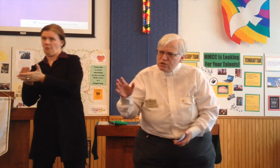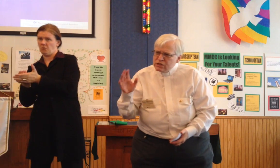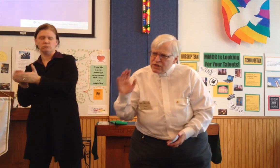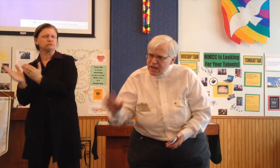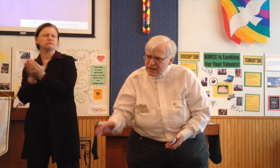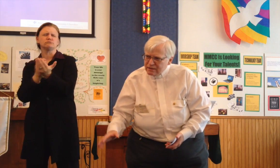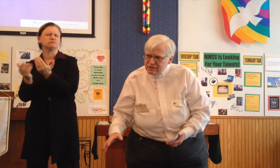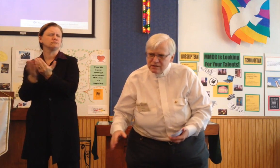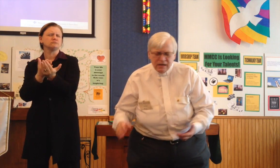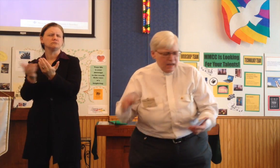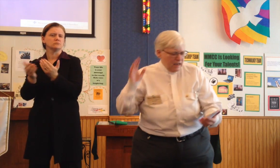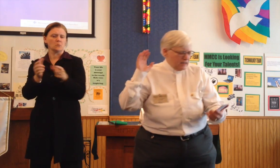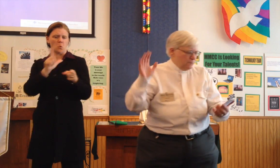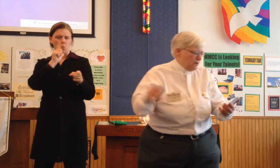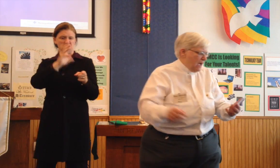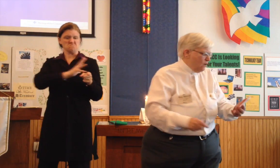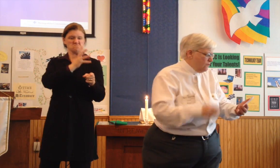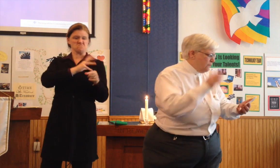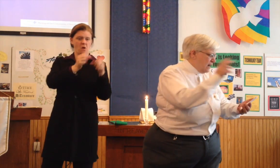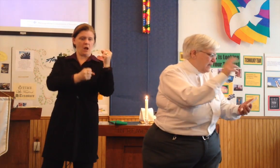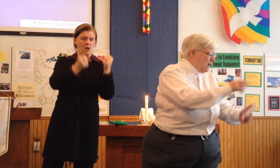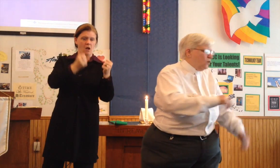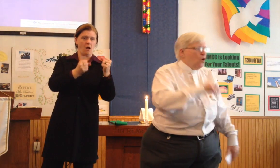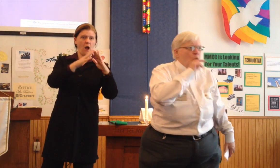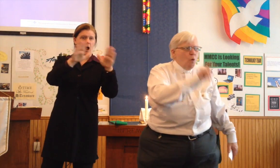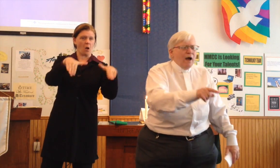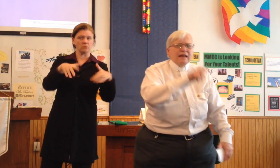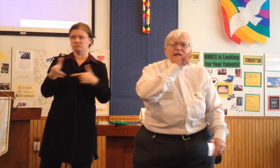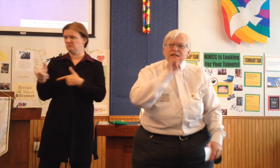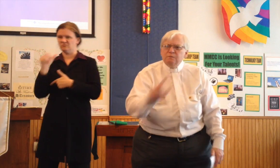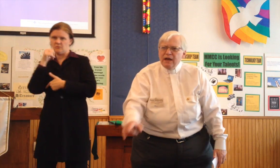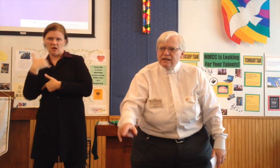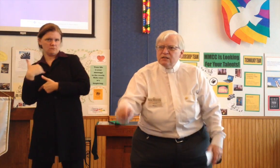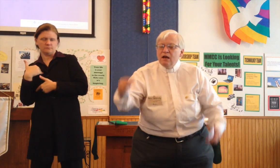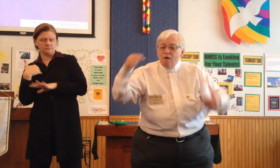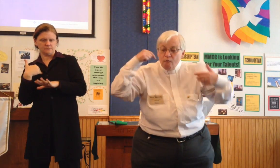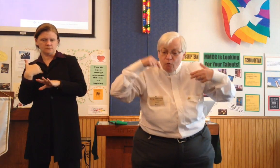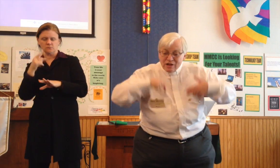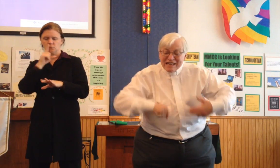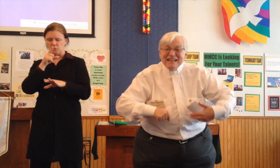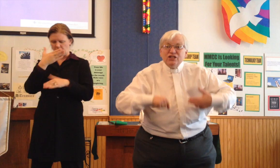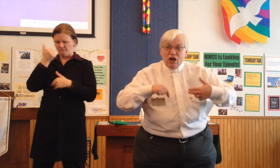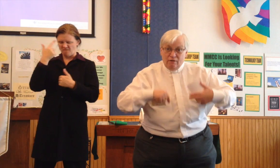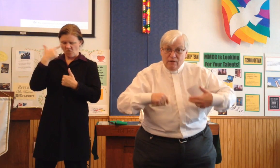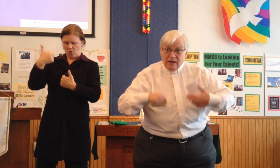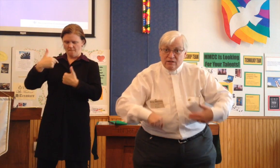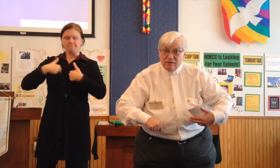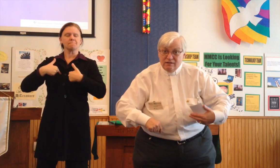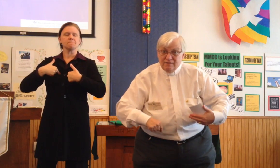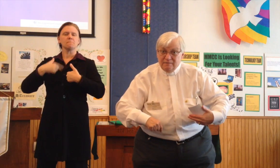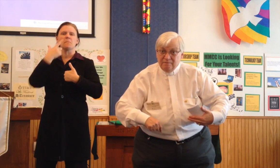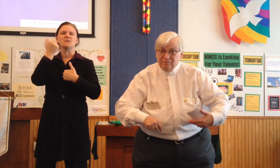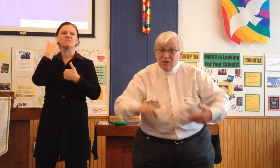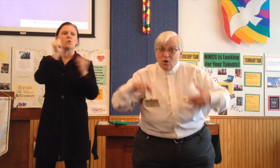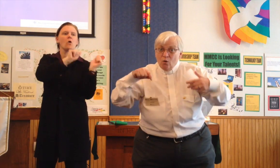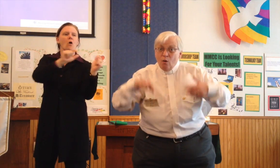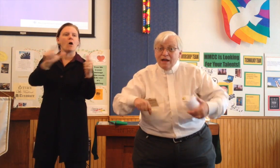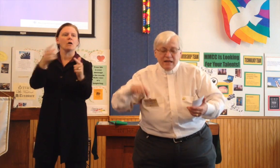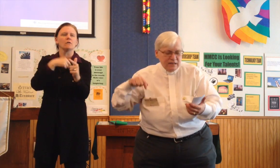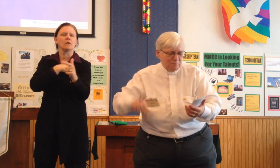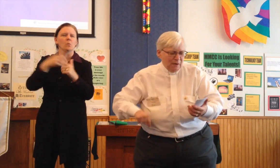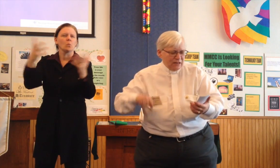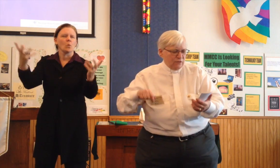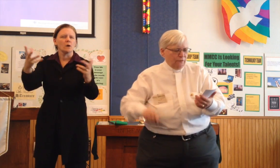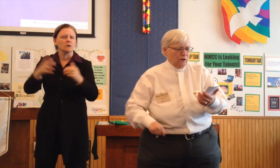the most things. It's about finding out what is best for each of us.